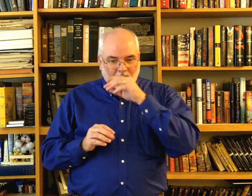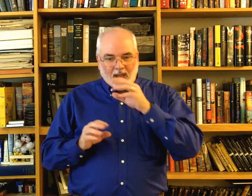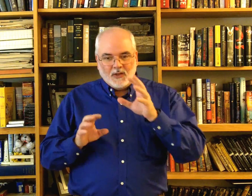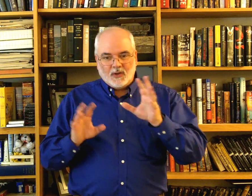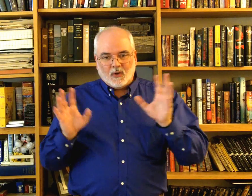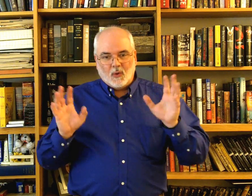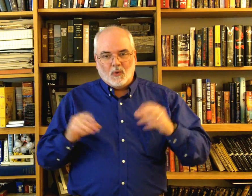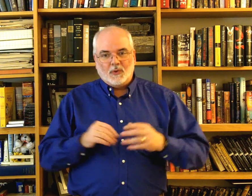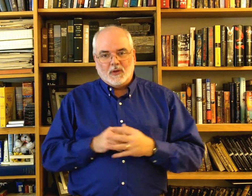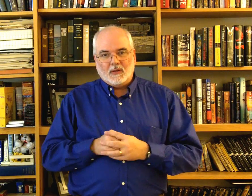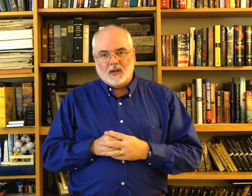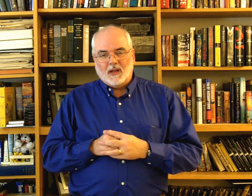Ancient old